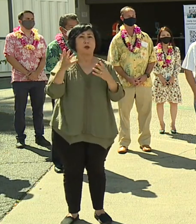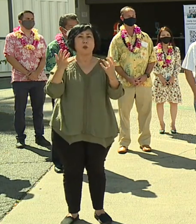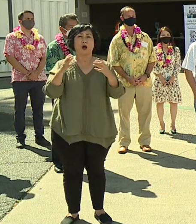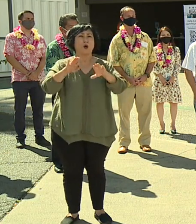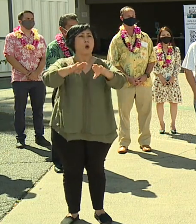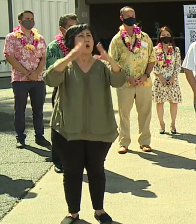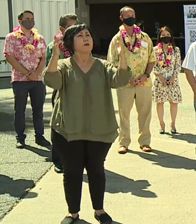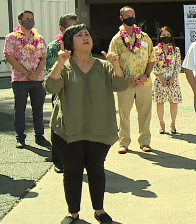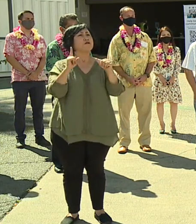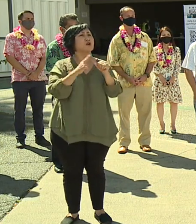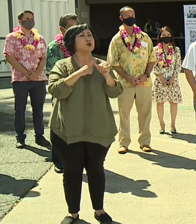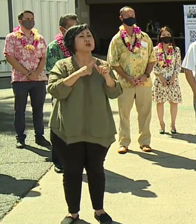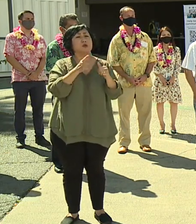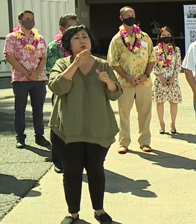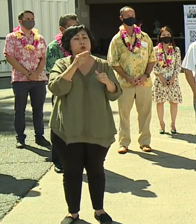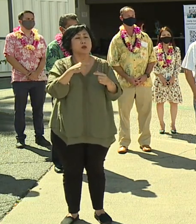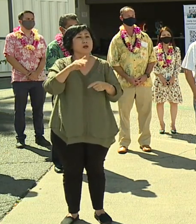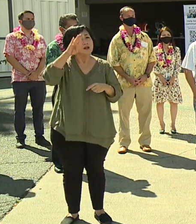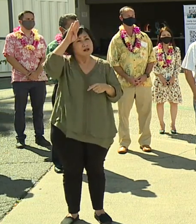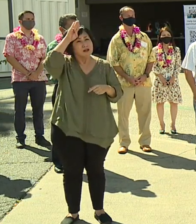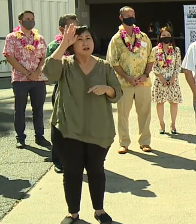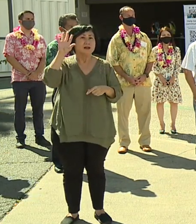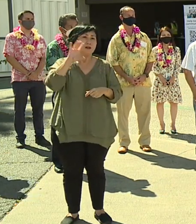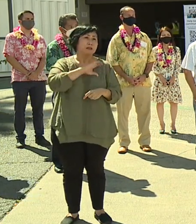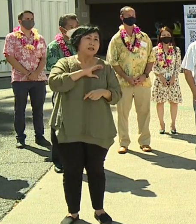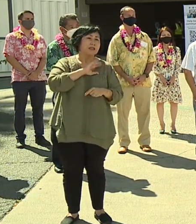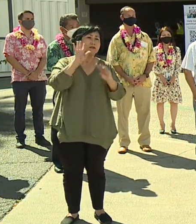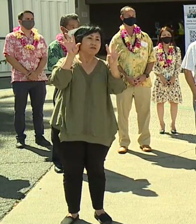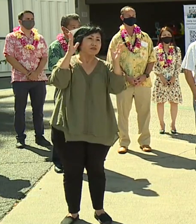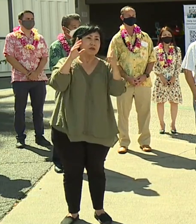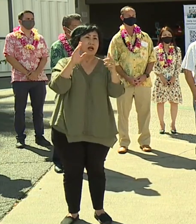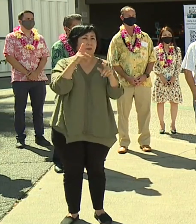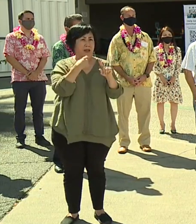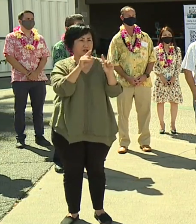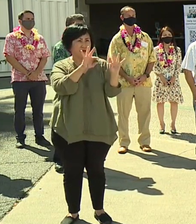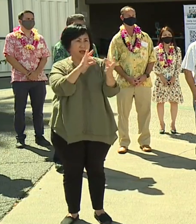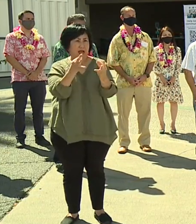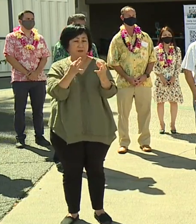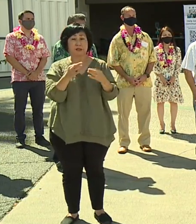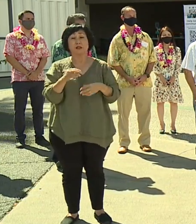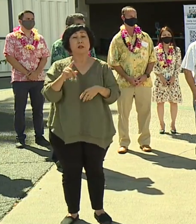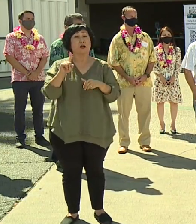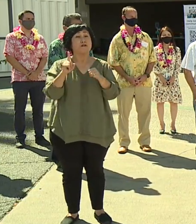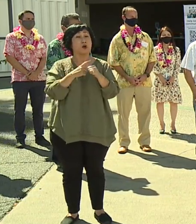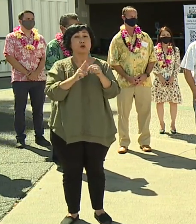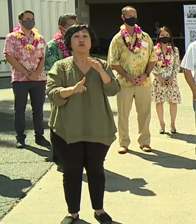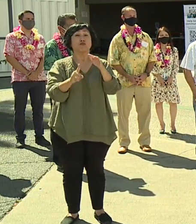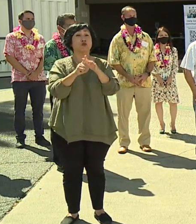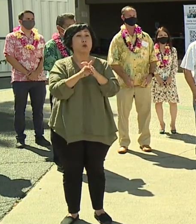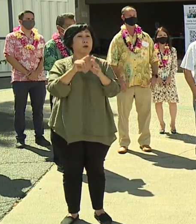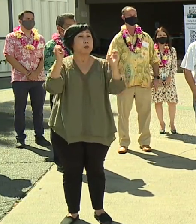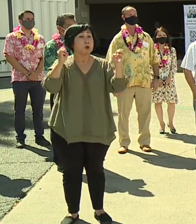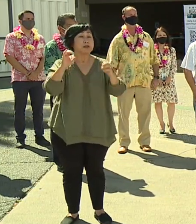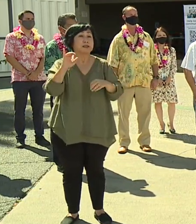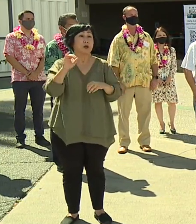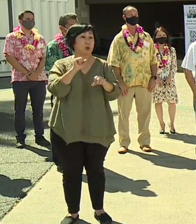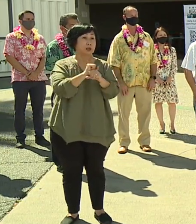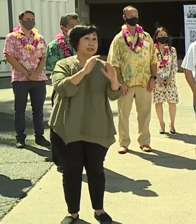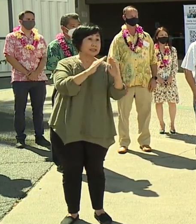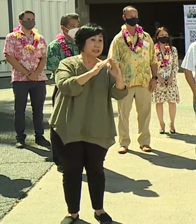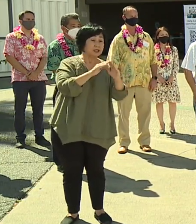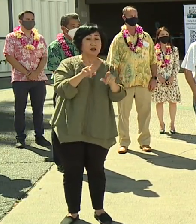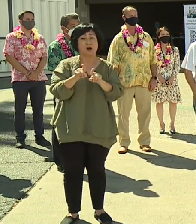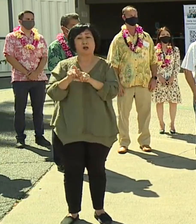it available to first responders and their families here in the city and county of Honolulu. And that could be first responders working for the city, but also